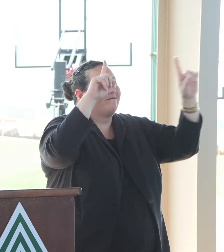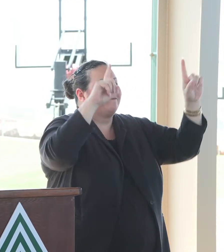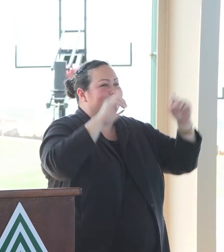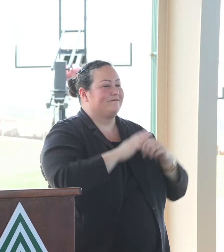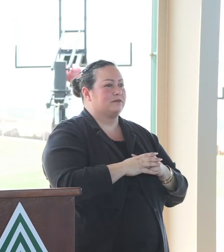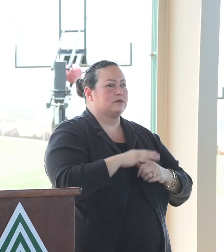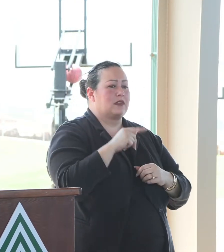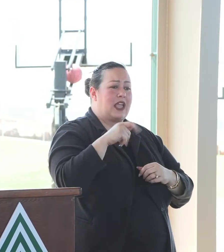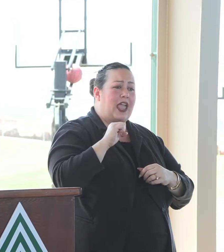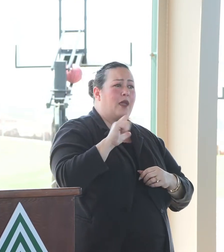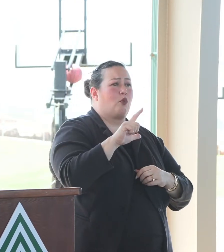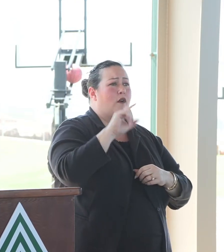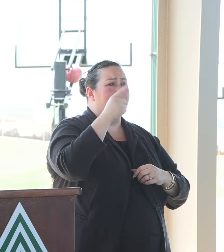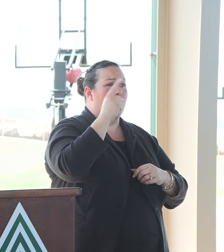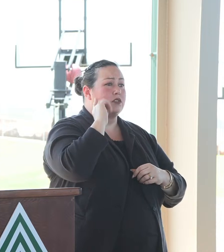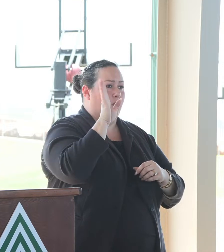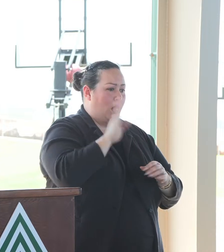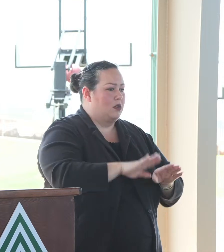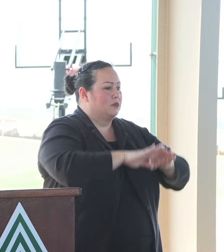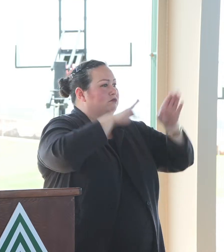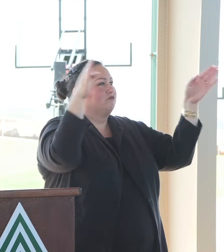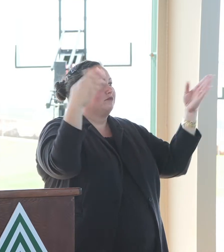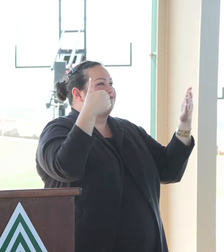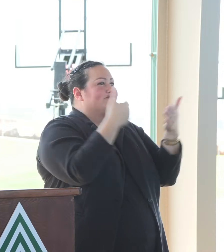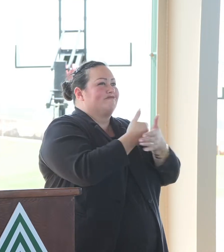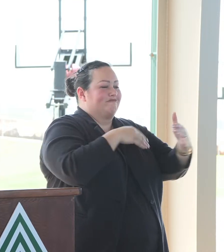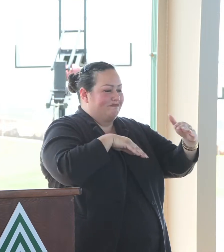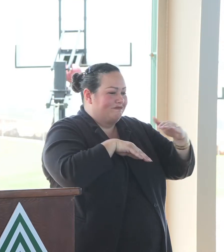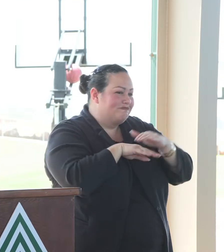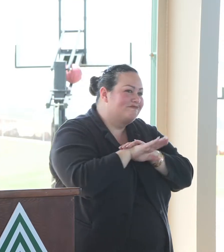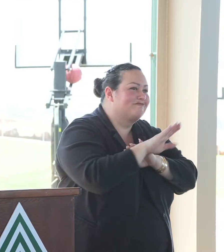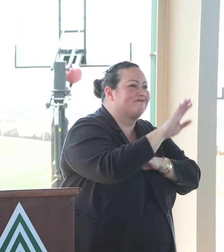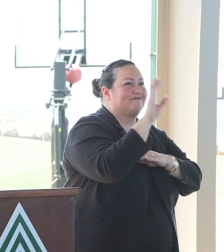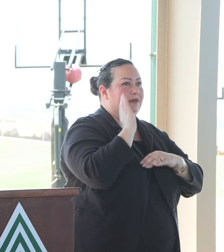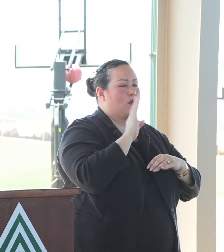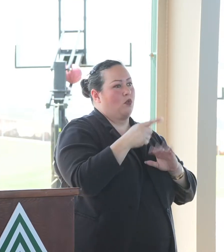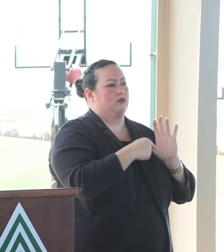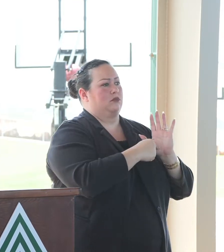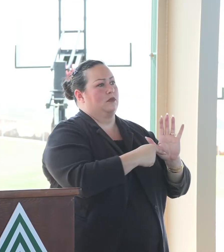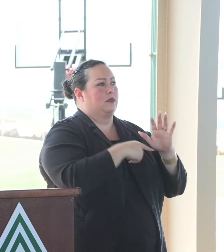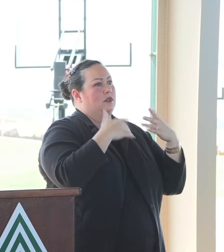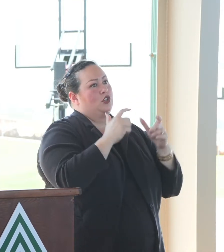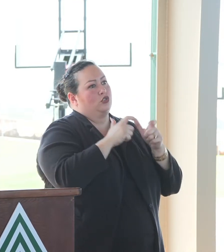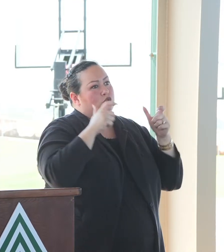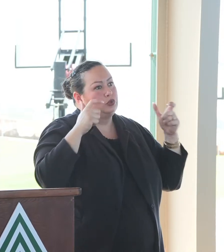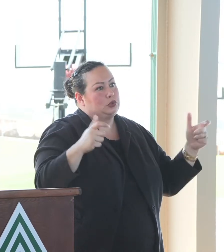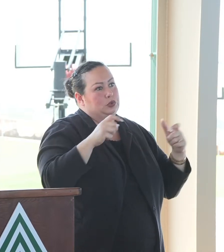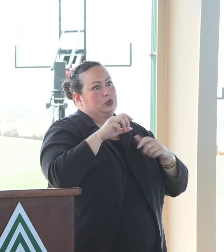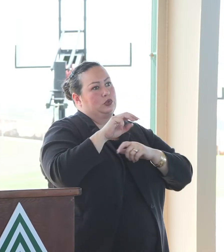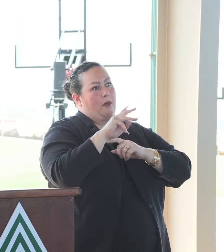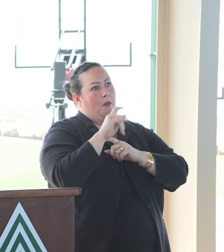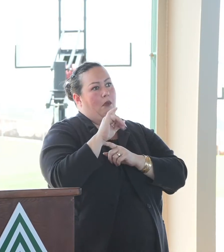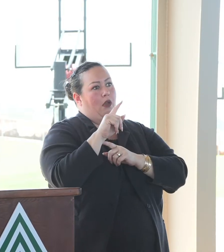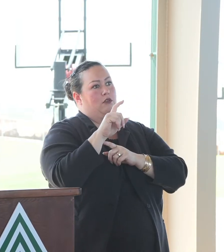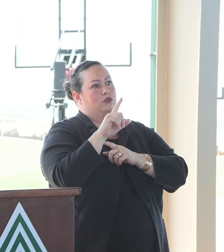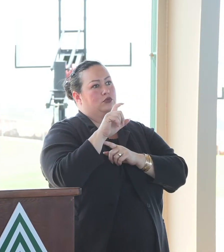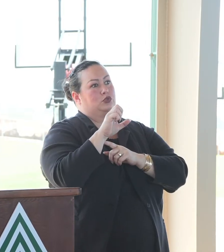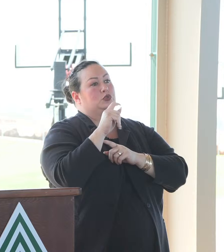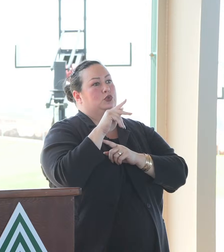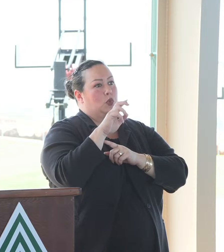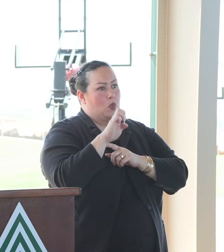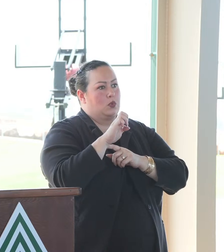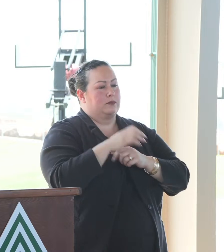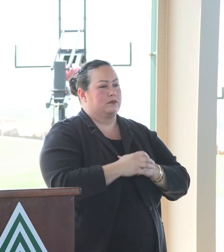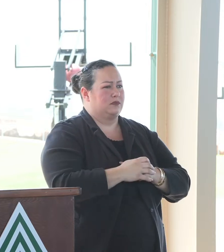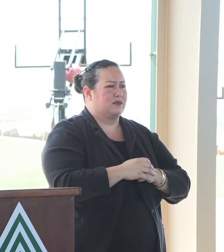1st, it will represent a significant milestone in the recovery and rebuilding efforts. As we look to the future, let us remember the strength and